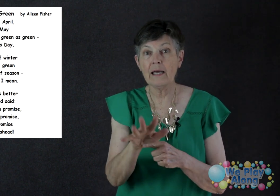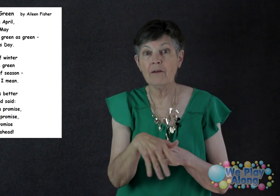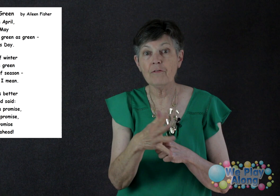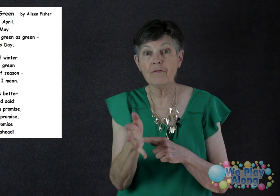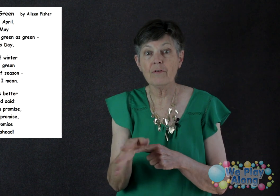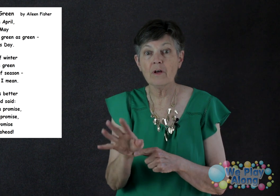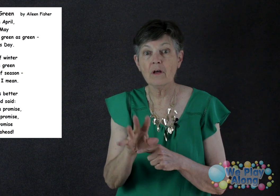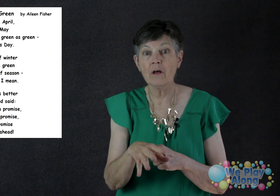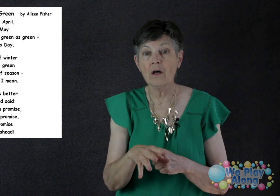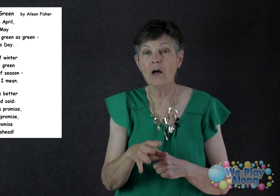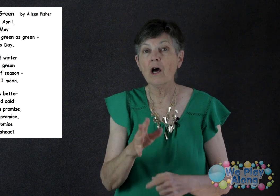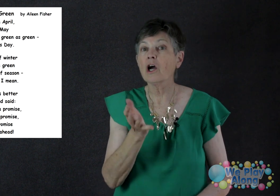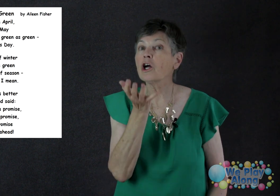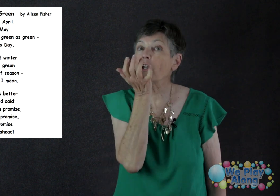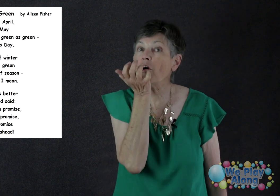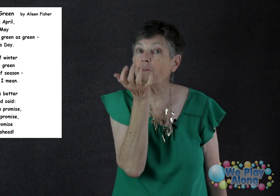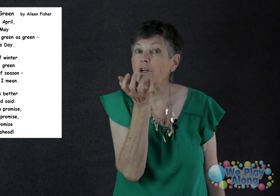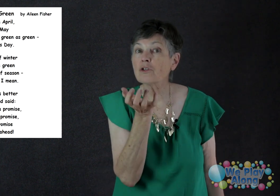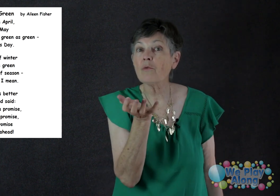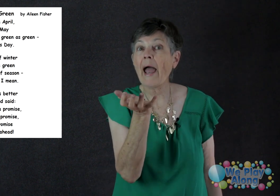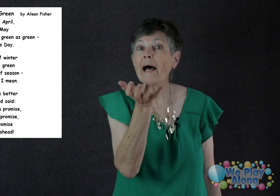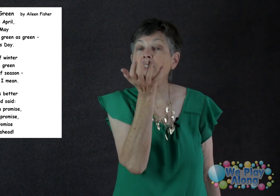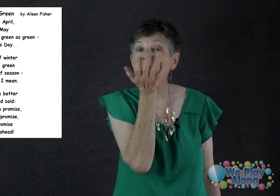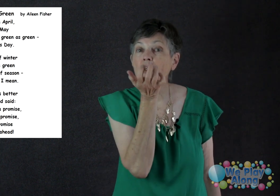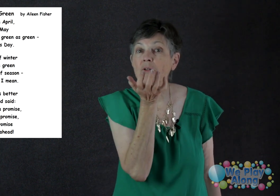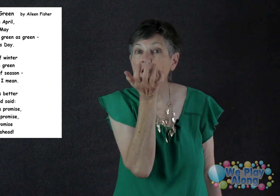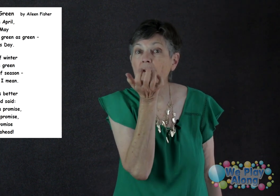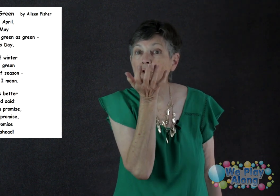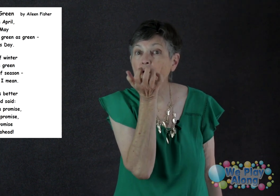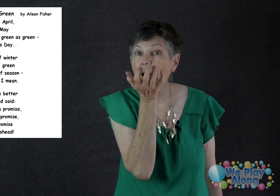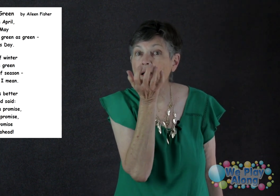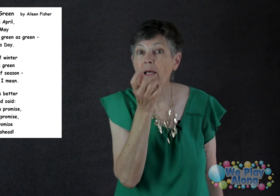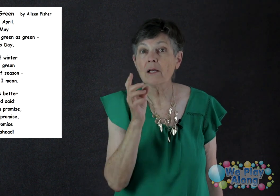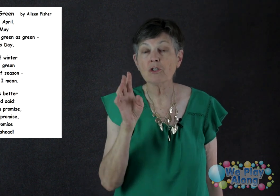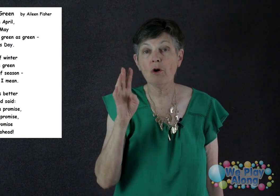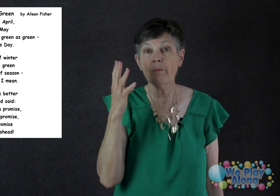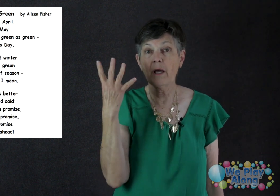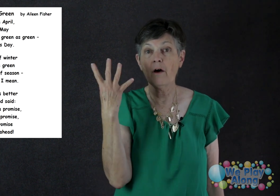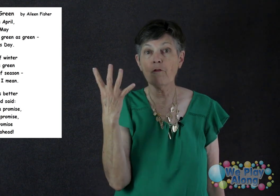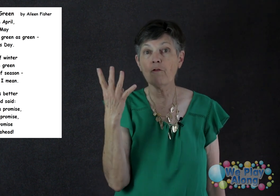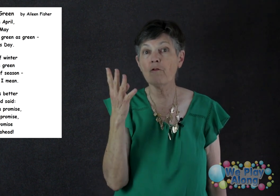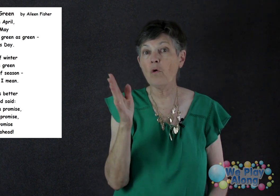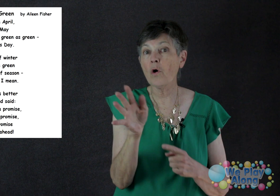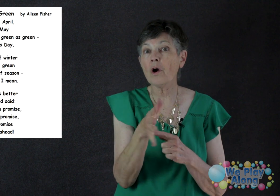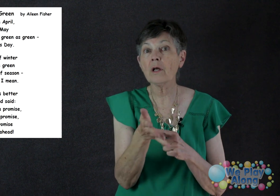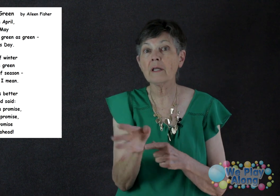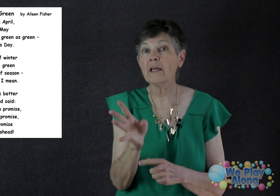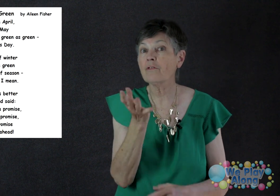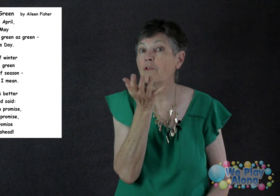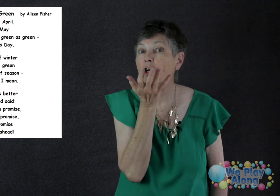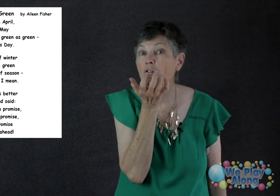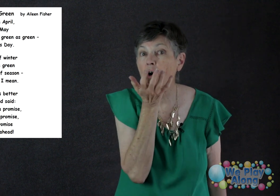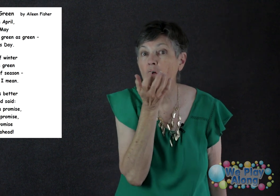four-leaf clover is grass, so we're going to do the sign for grass. So it would be a four-leaf